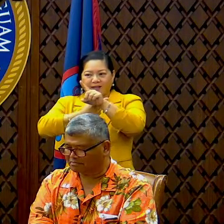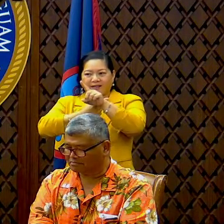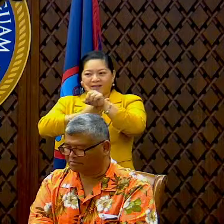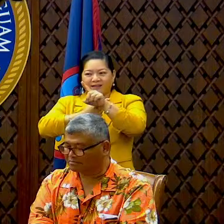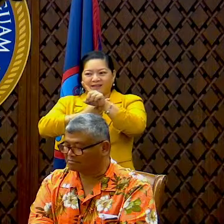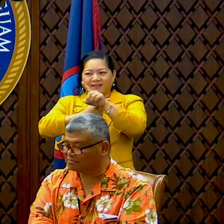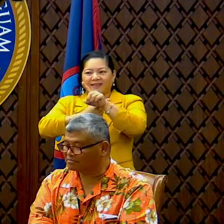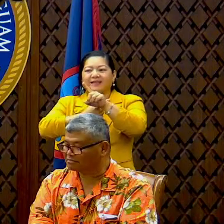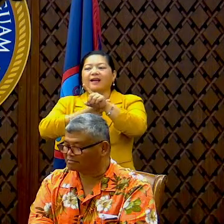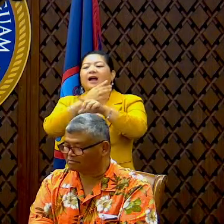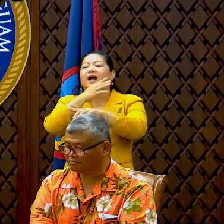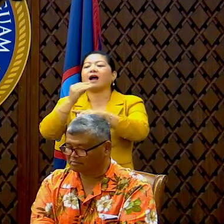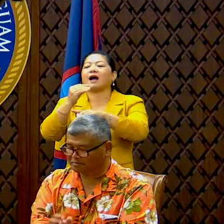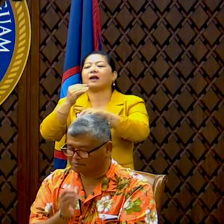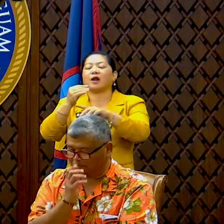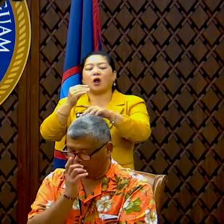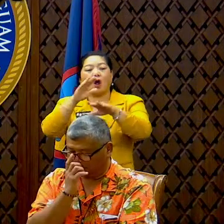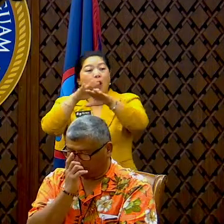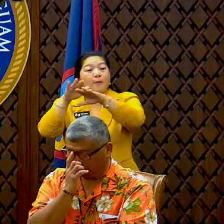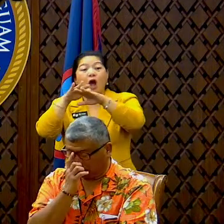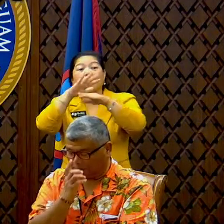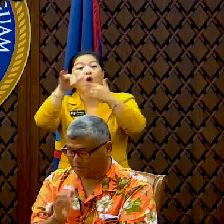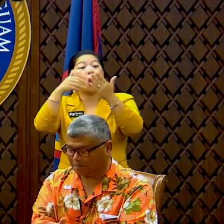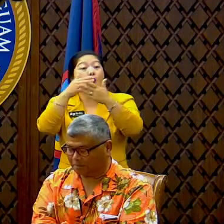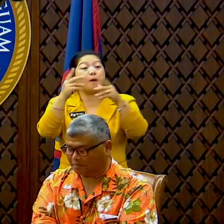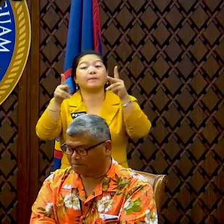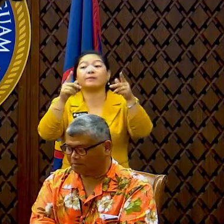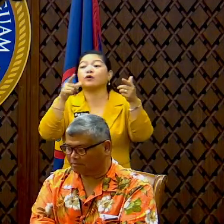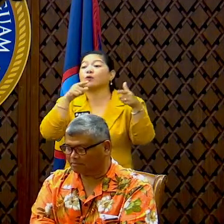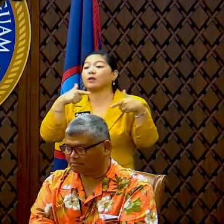Month, and call upon all residents of